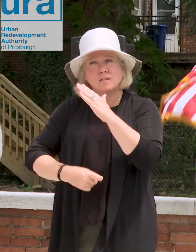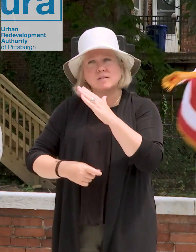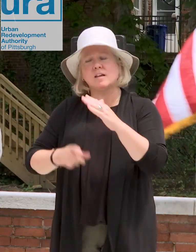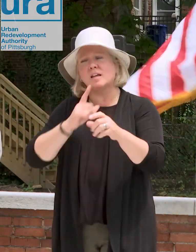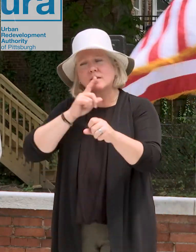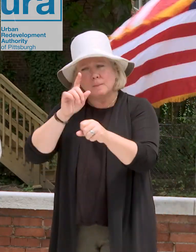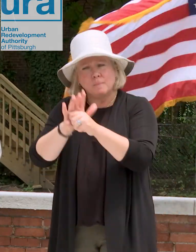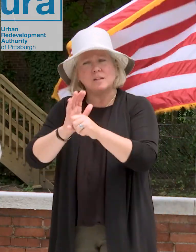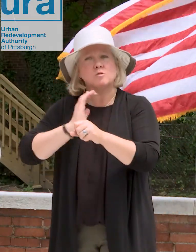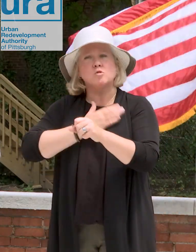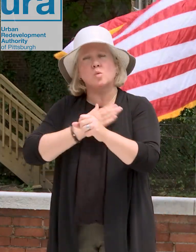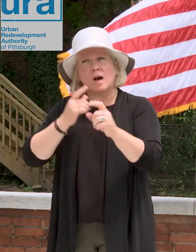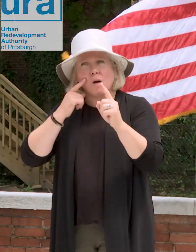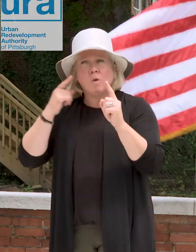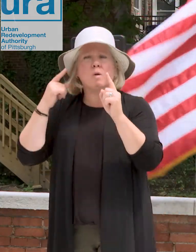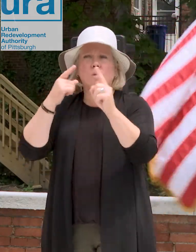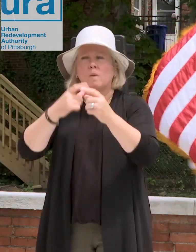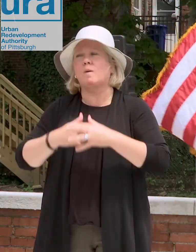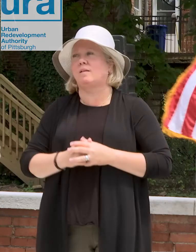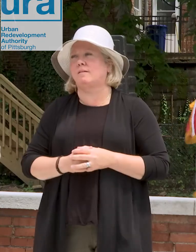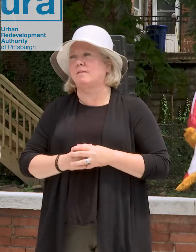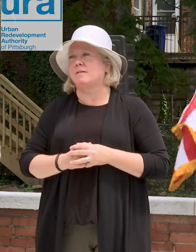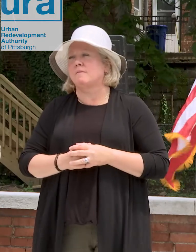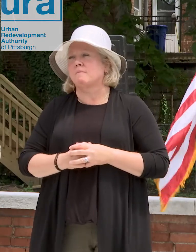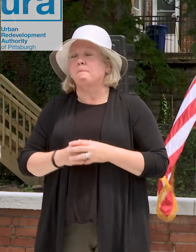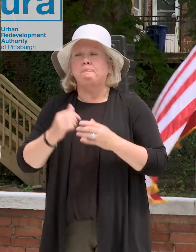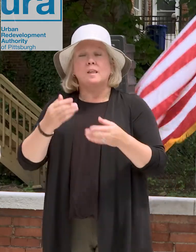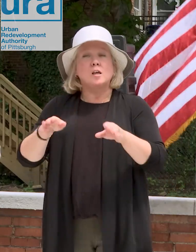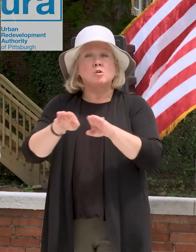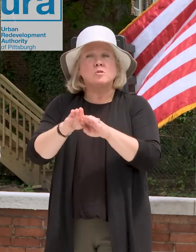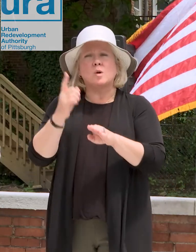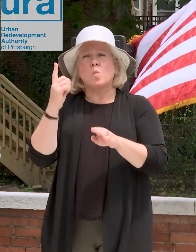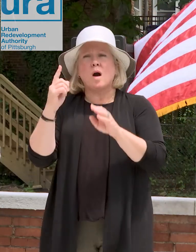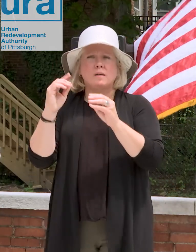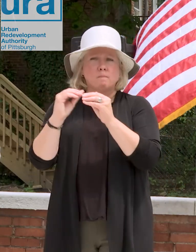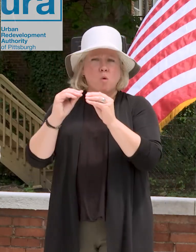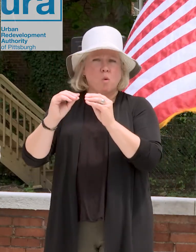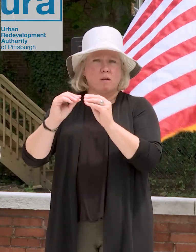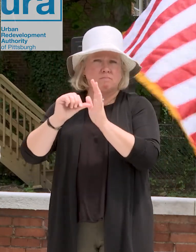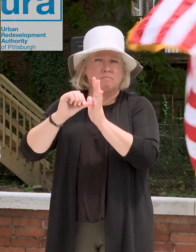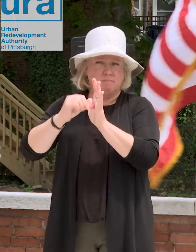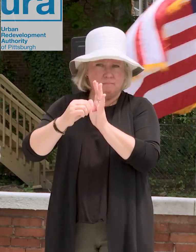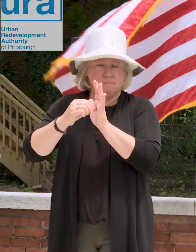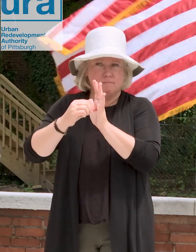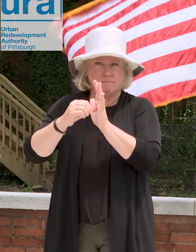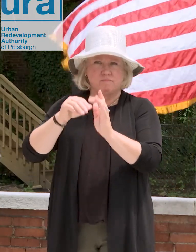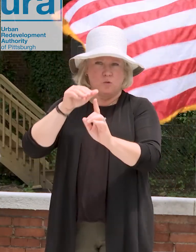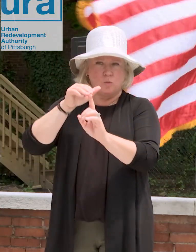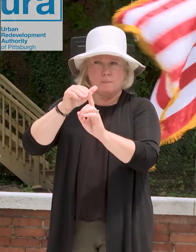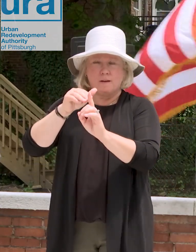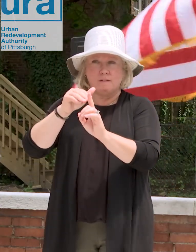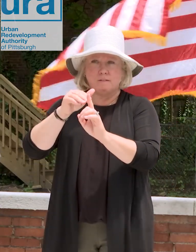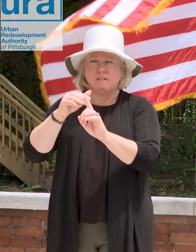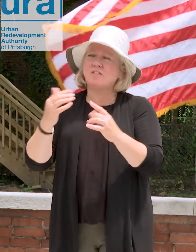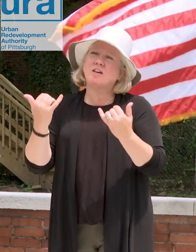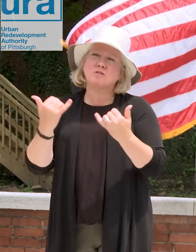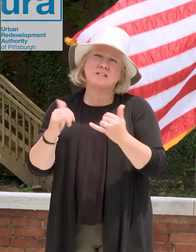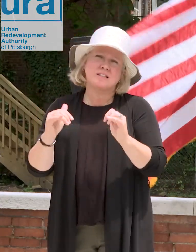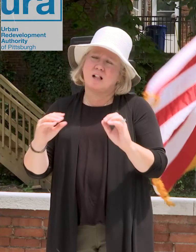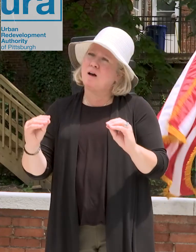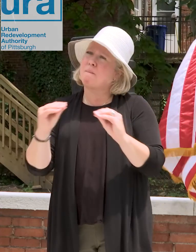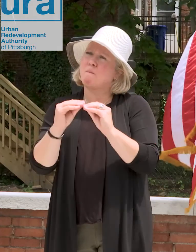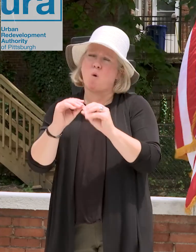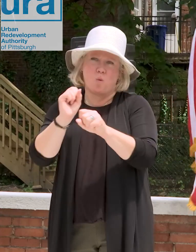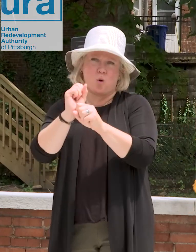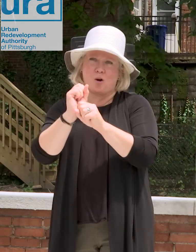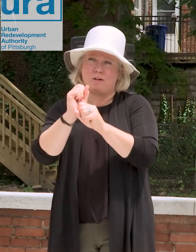do. In closing, I'd like to make one more reminder to be able to stress a point to you. We have more work than we have partners to